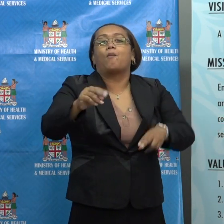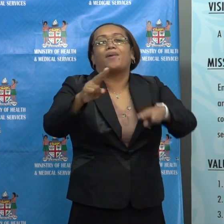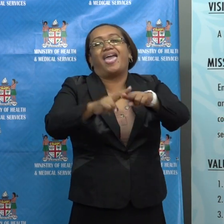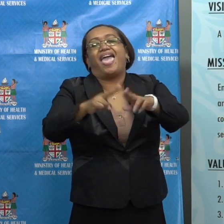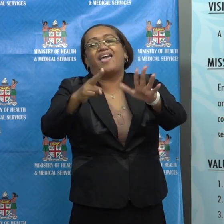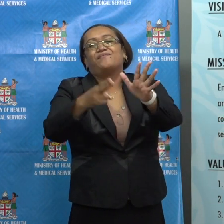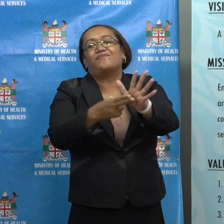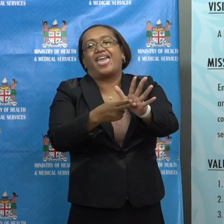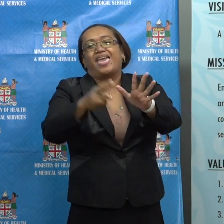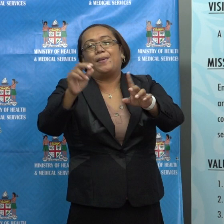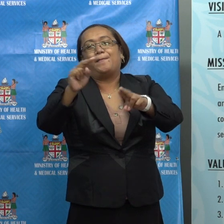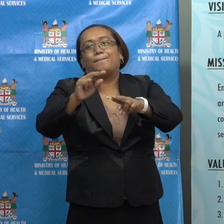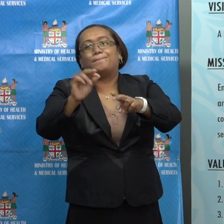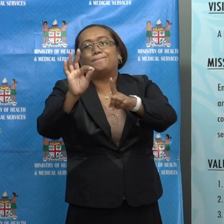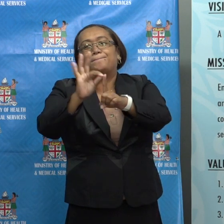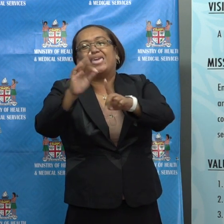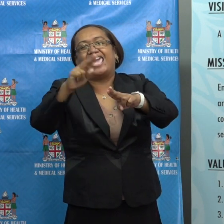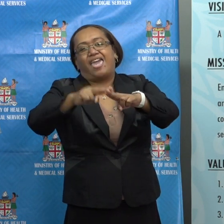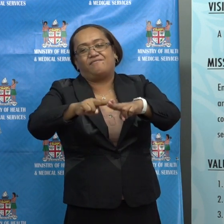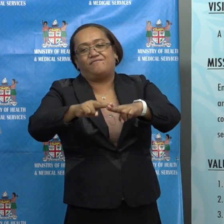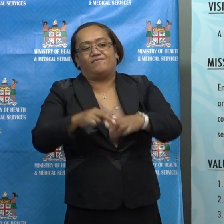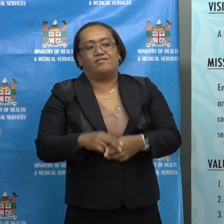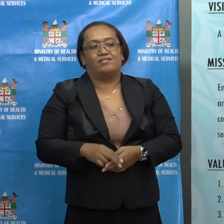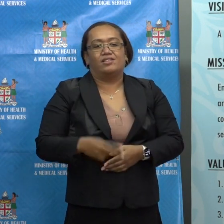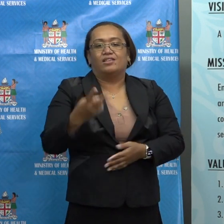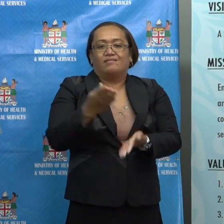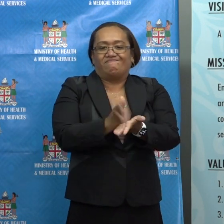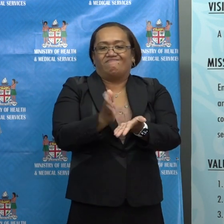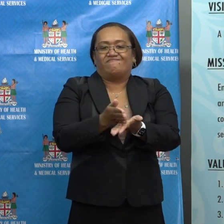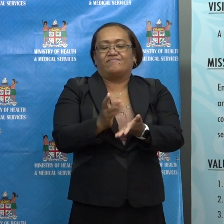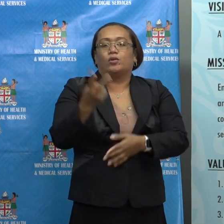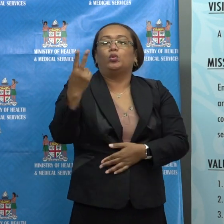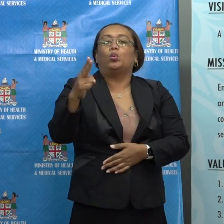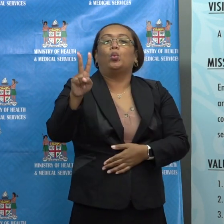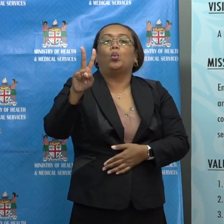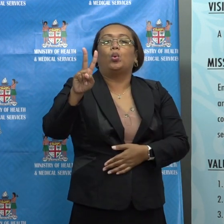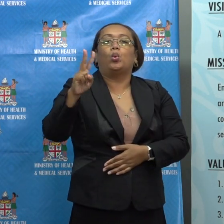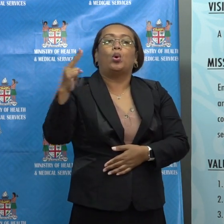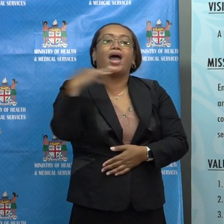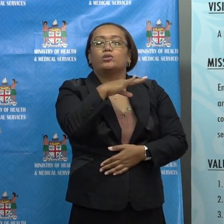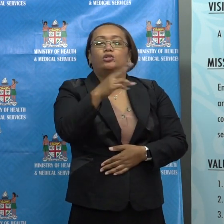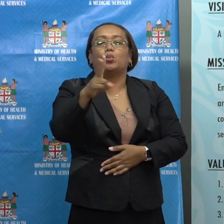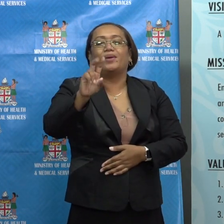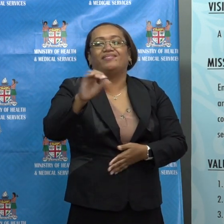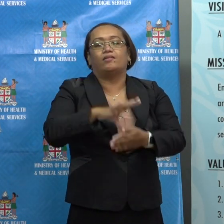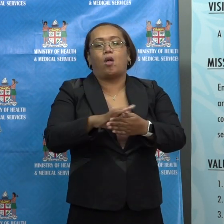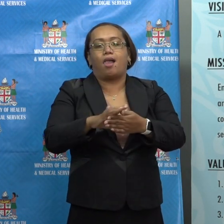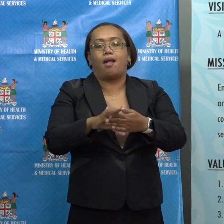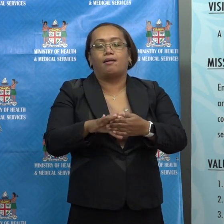FNPF. If funds are insufficient, government will top up the accounts.